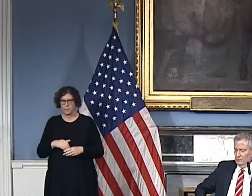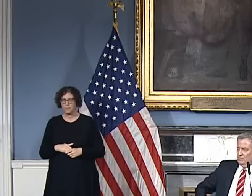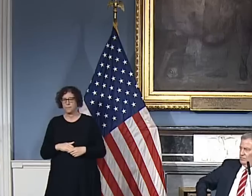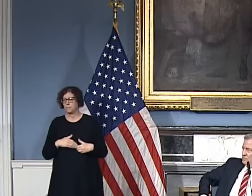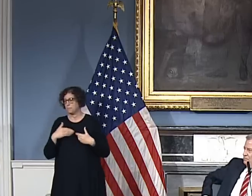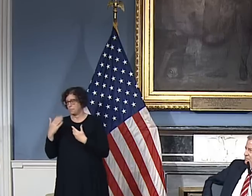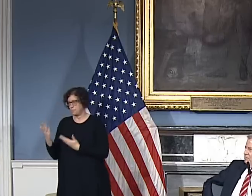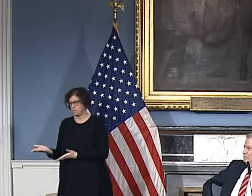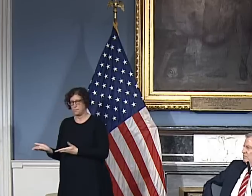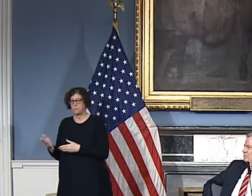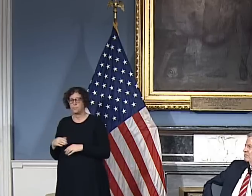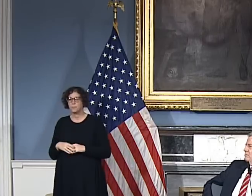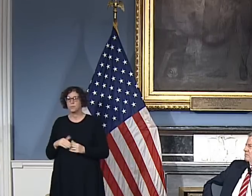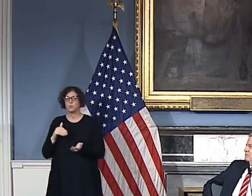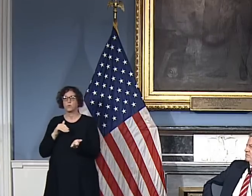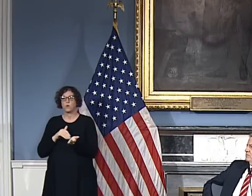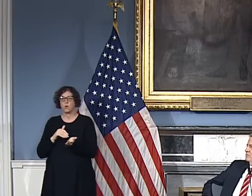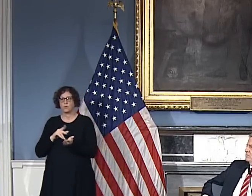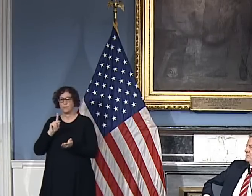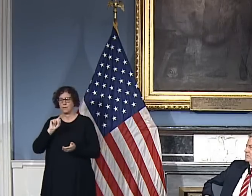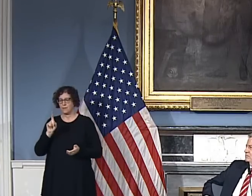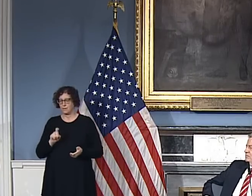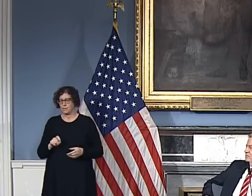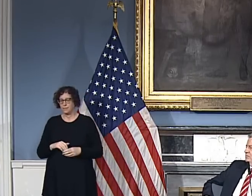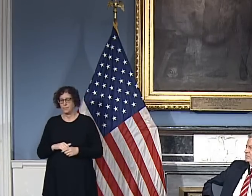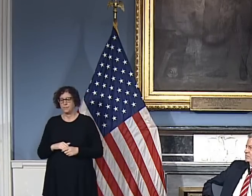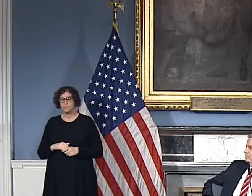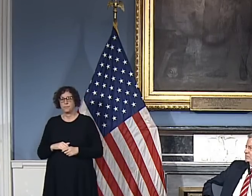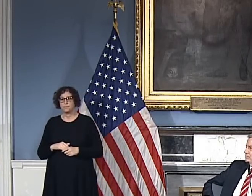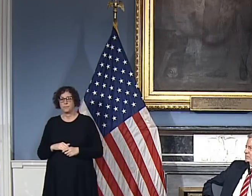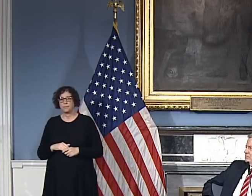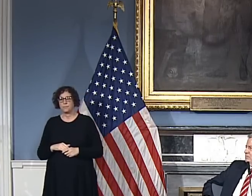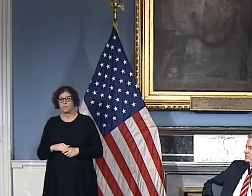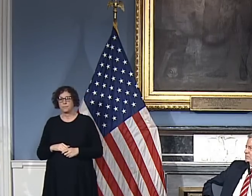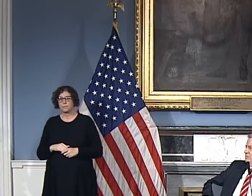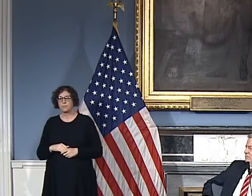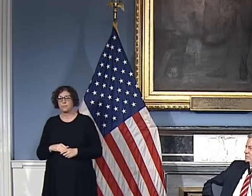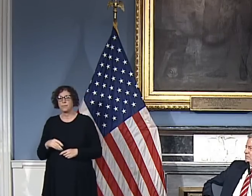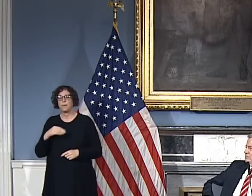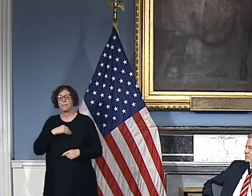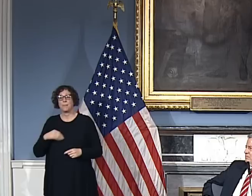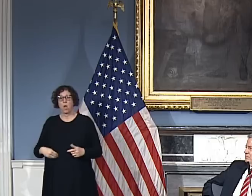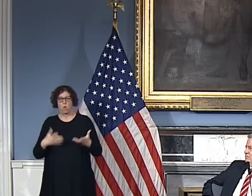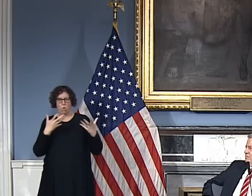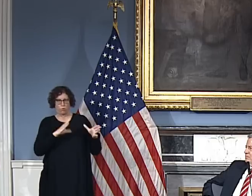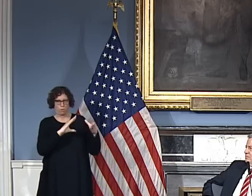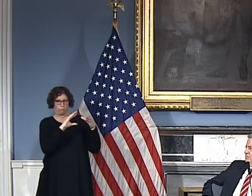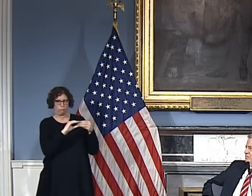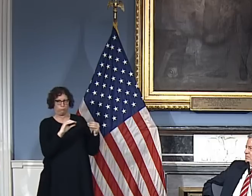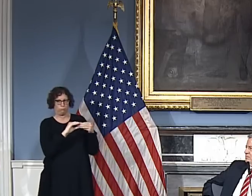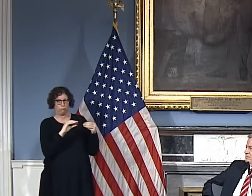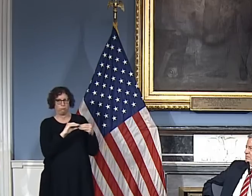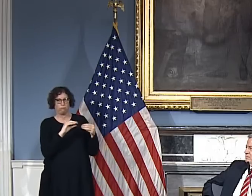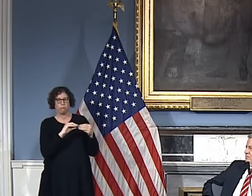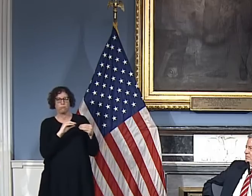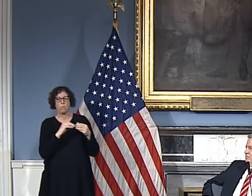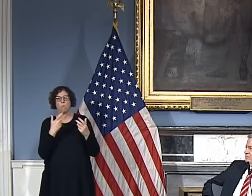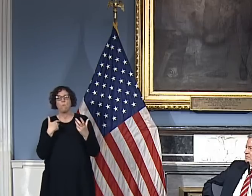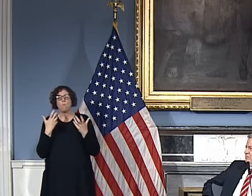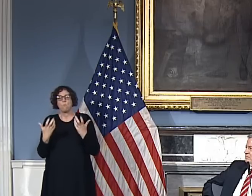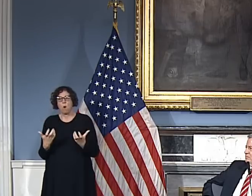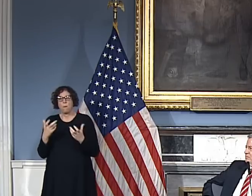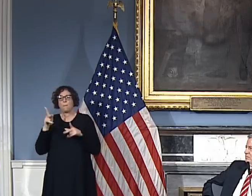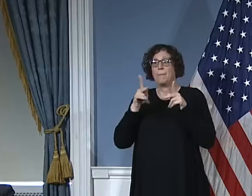just want to build on that to say, as the mayor mentioned, we want New Yorkers to use good judgment in terms